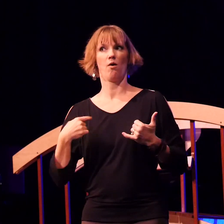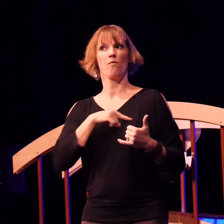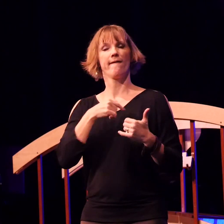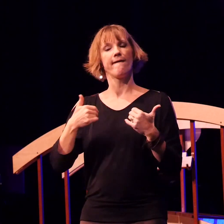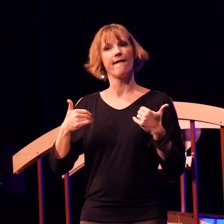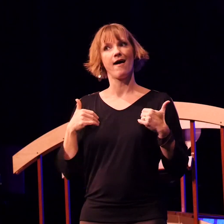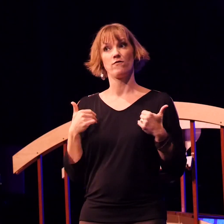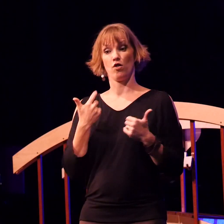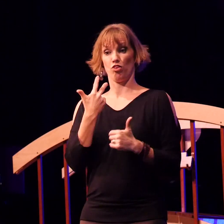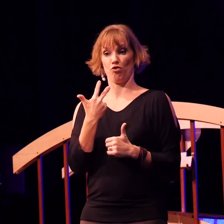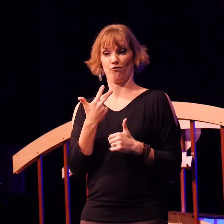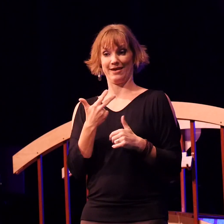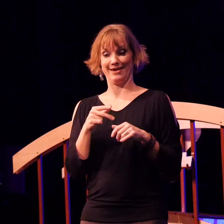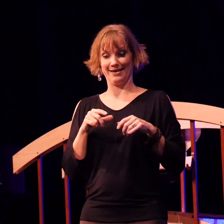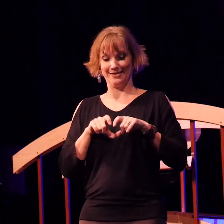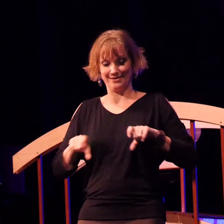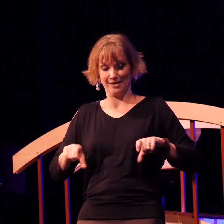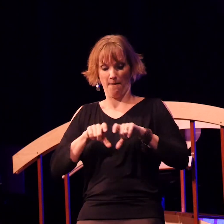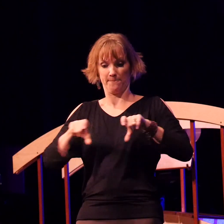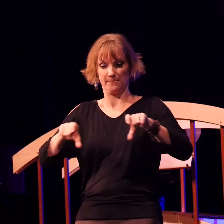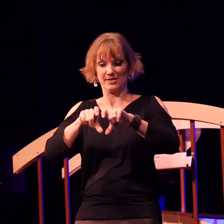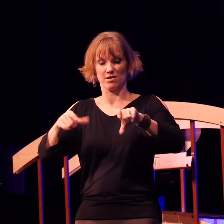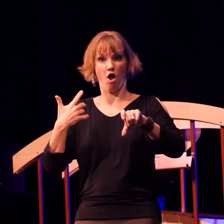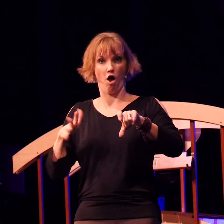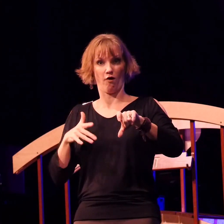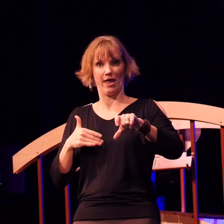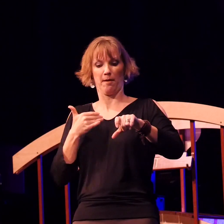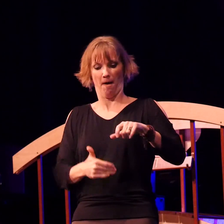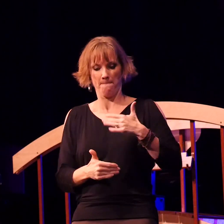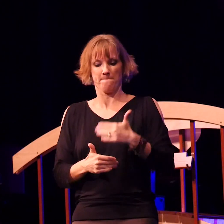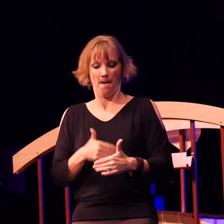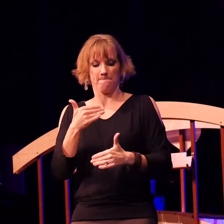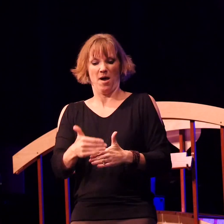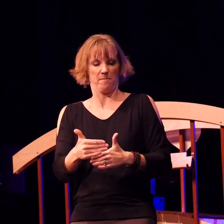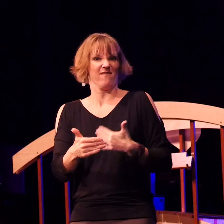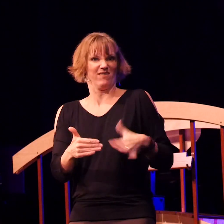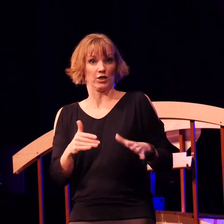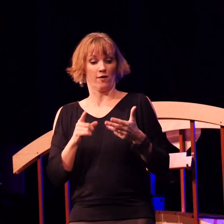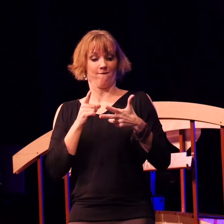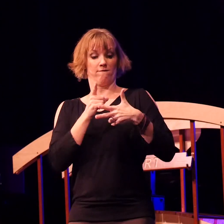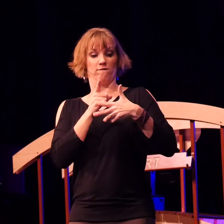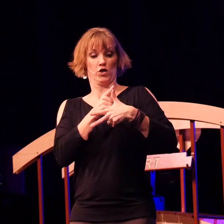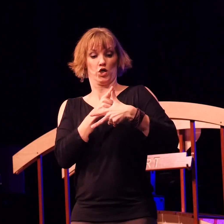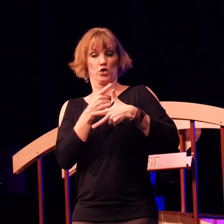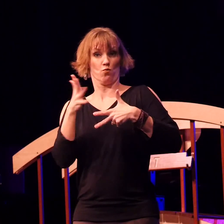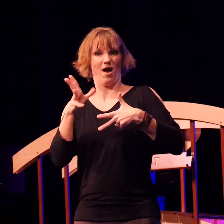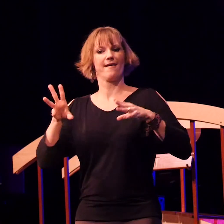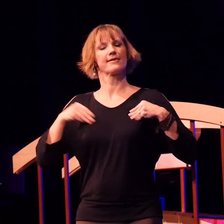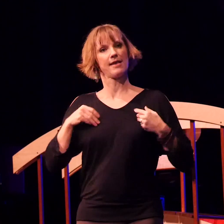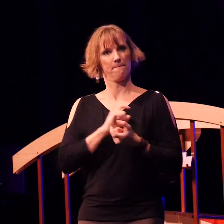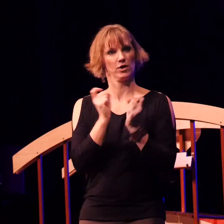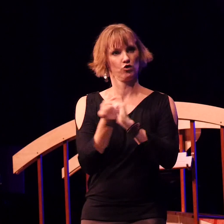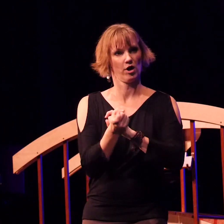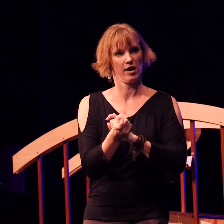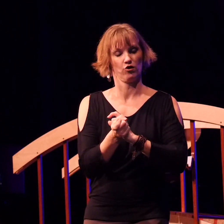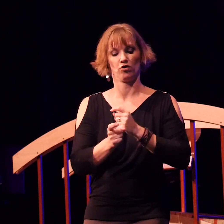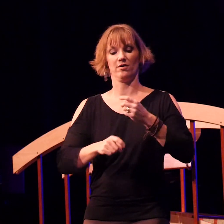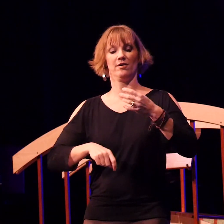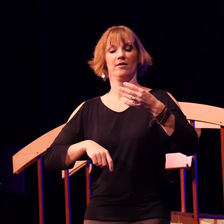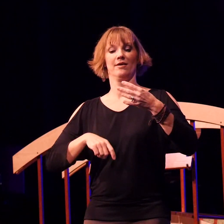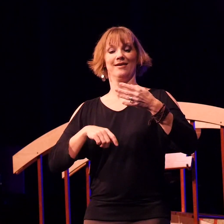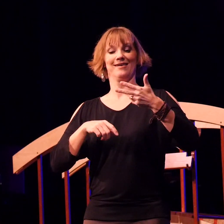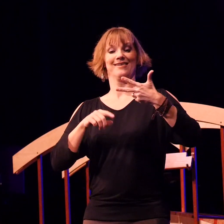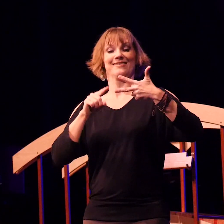have 3 steps in place. And the first step is accepting change. The second